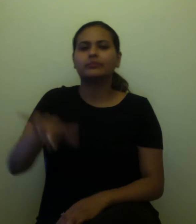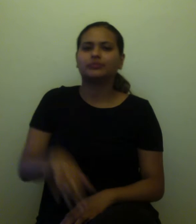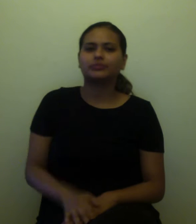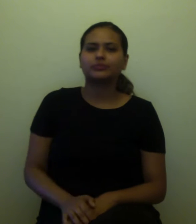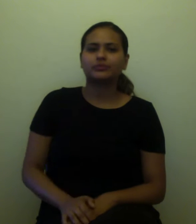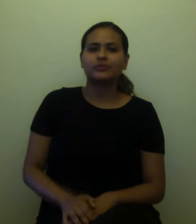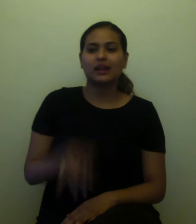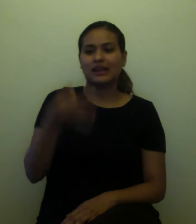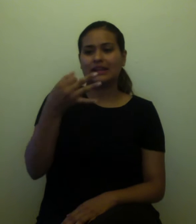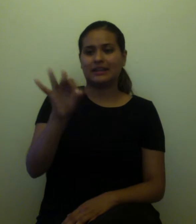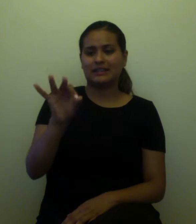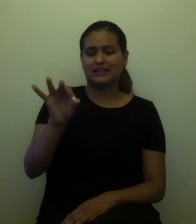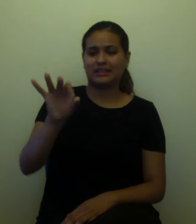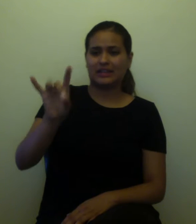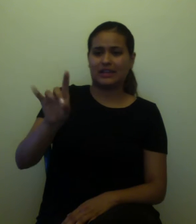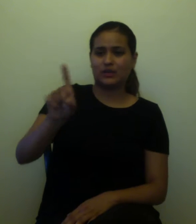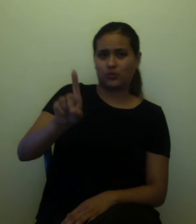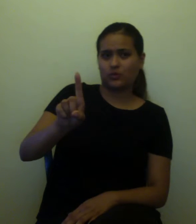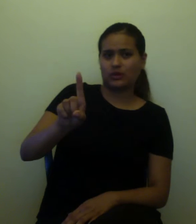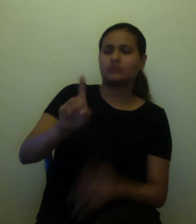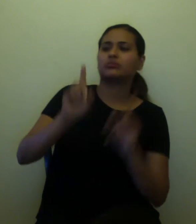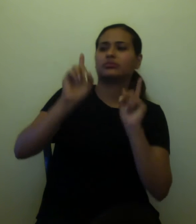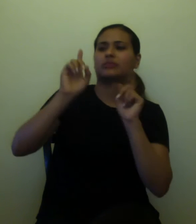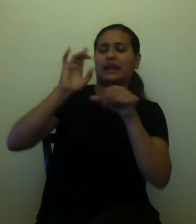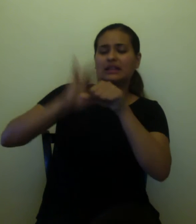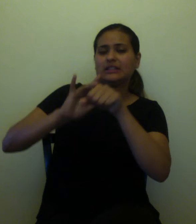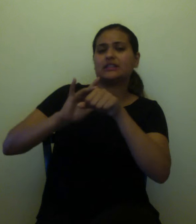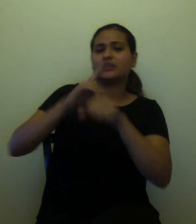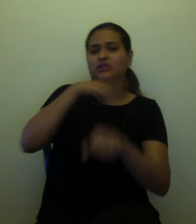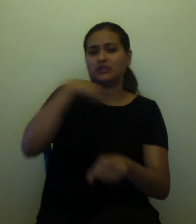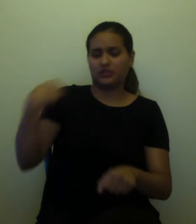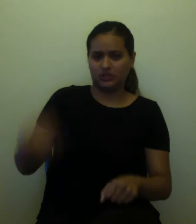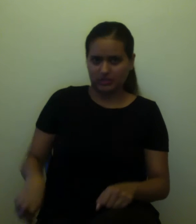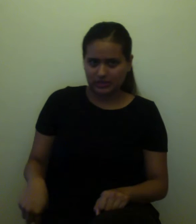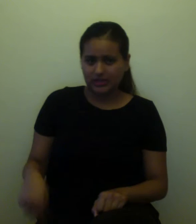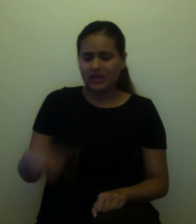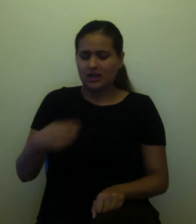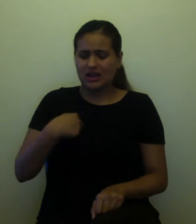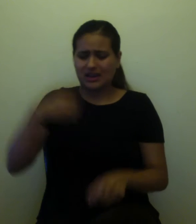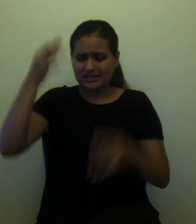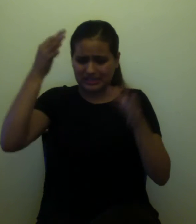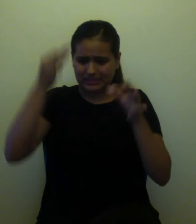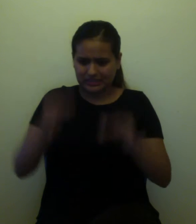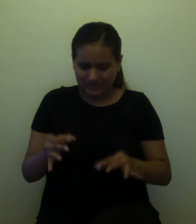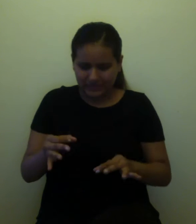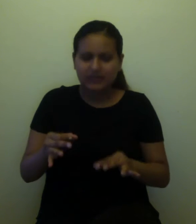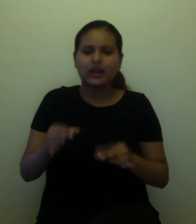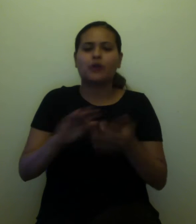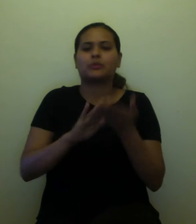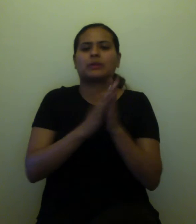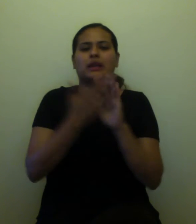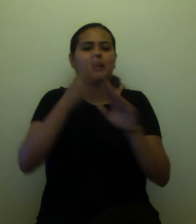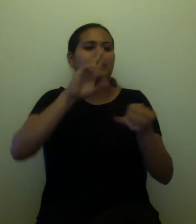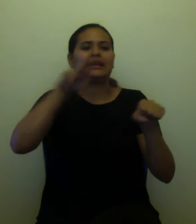took myself to China, and I decided that I was going to be native level in Chinese inside 2